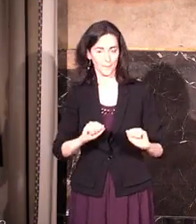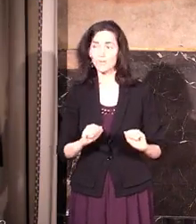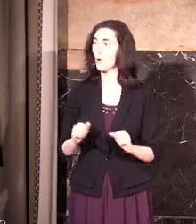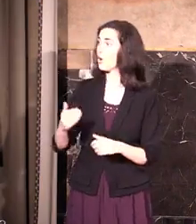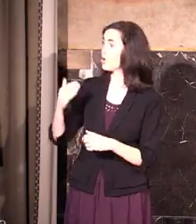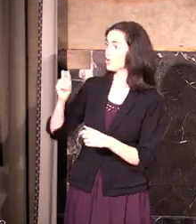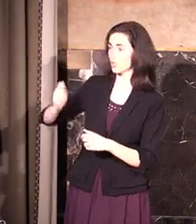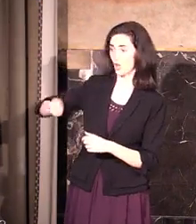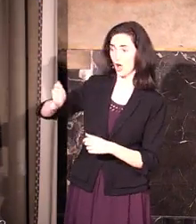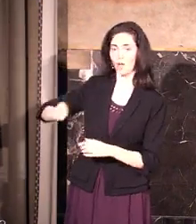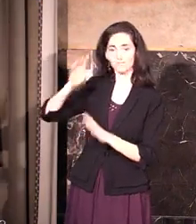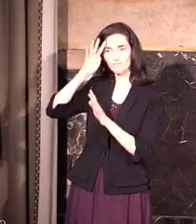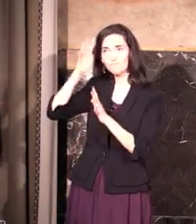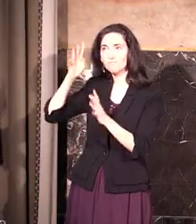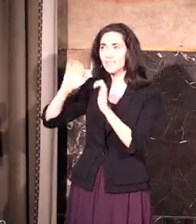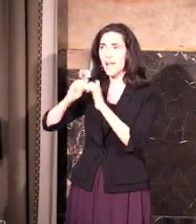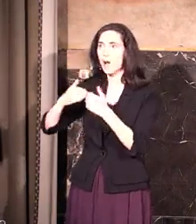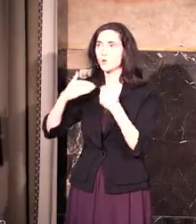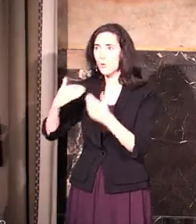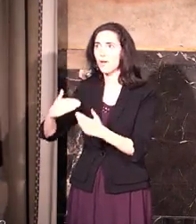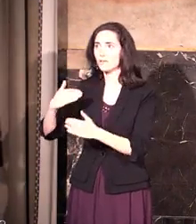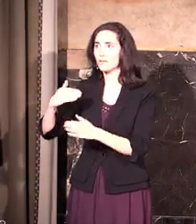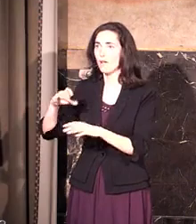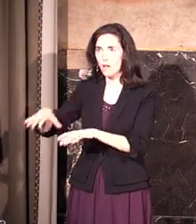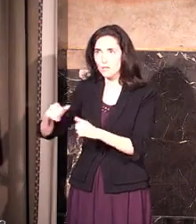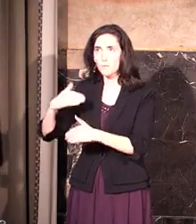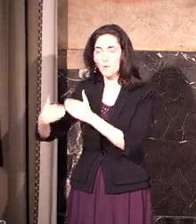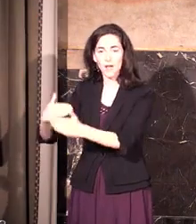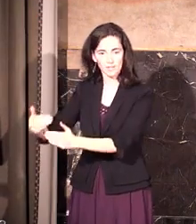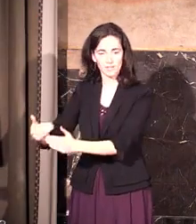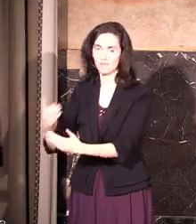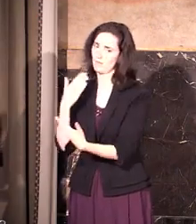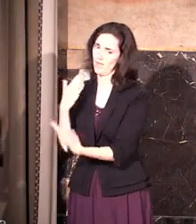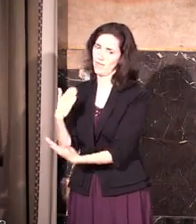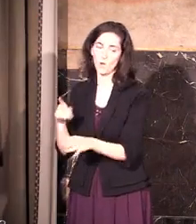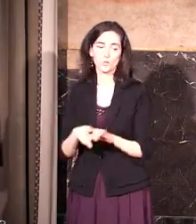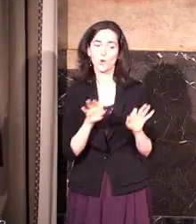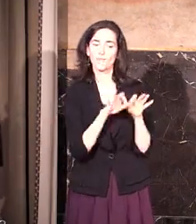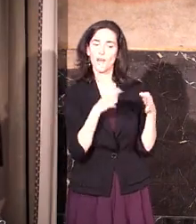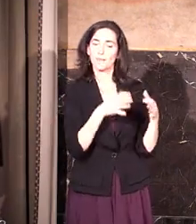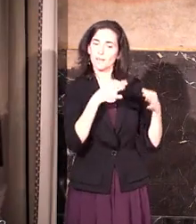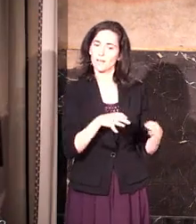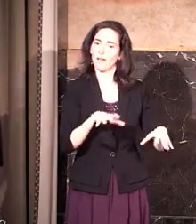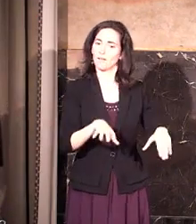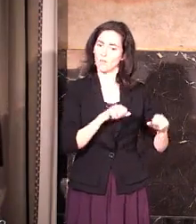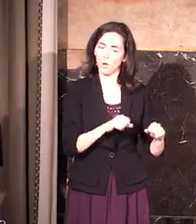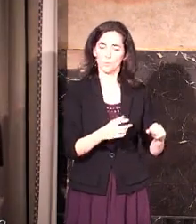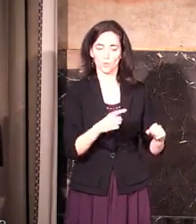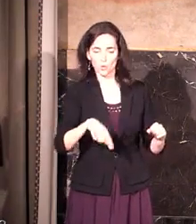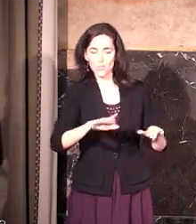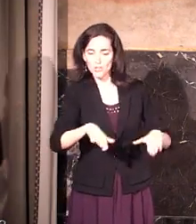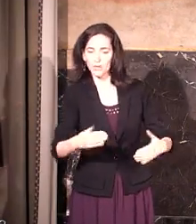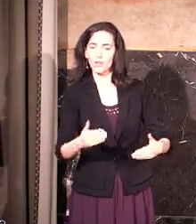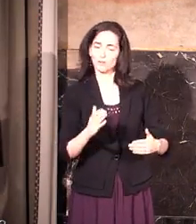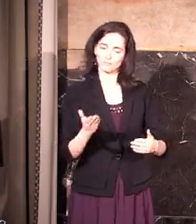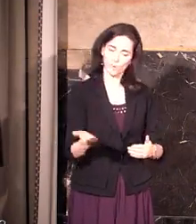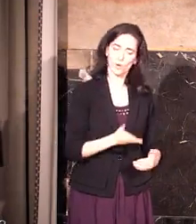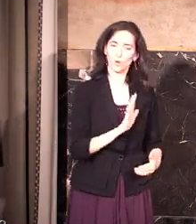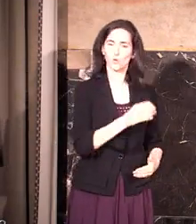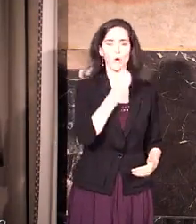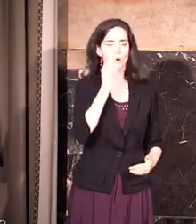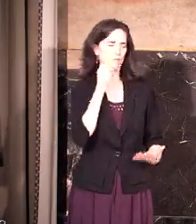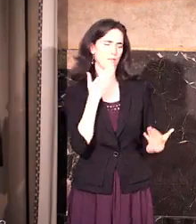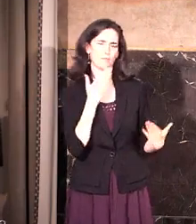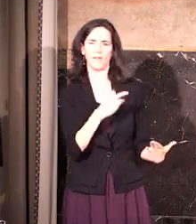with the adoptions, and I especially want to thank the families who chose to adopt and welcome these children into their homes.